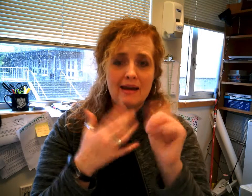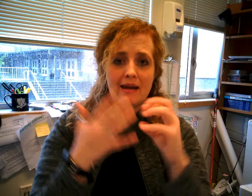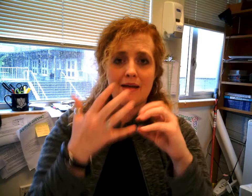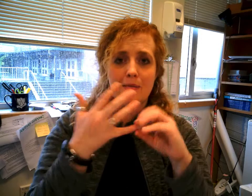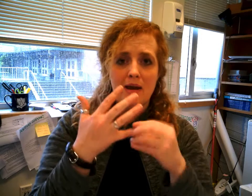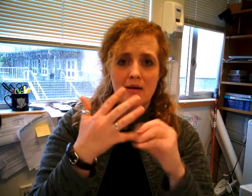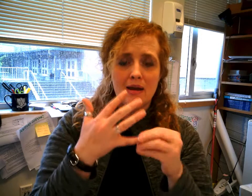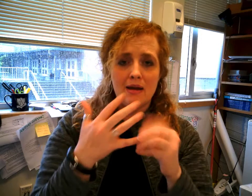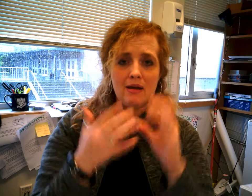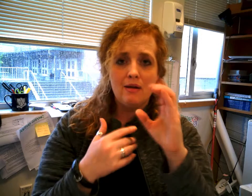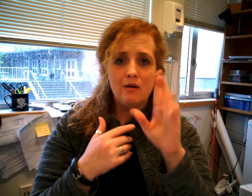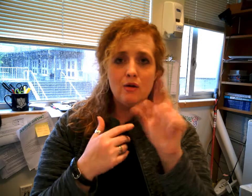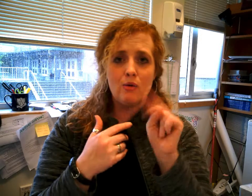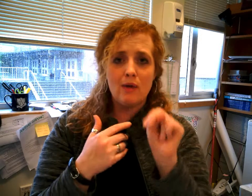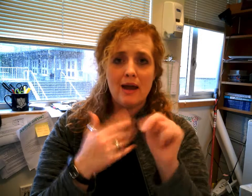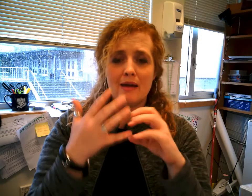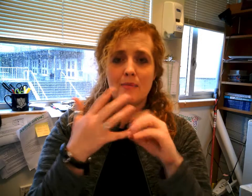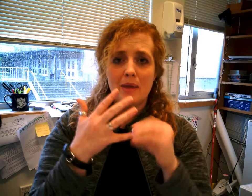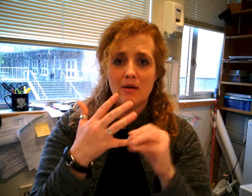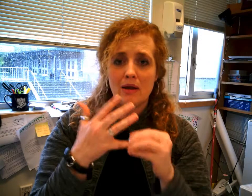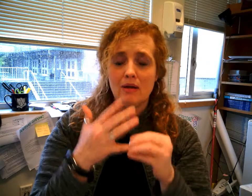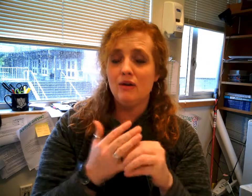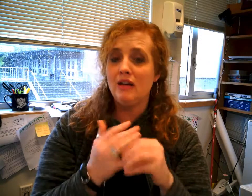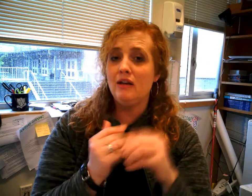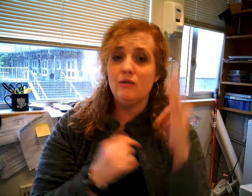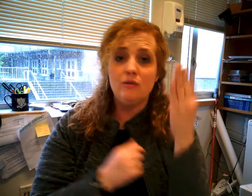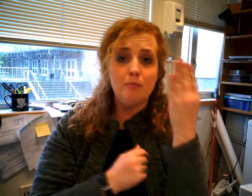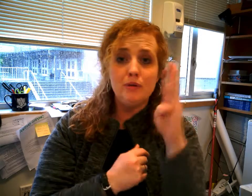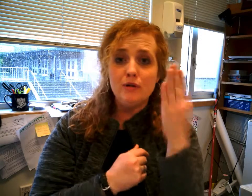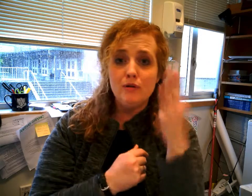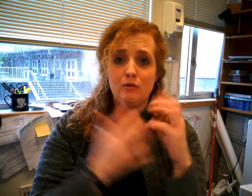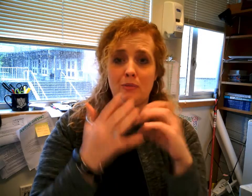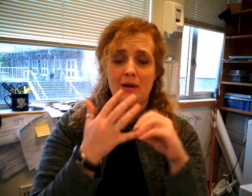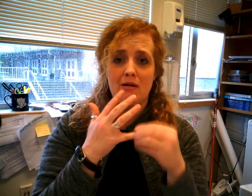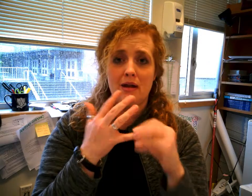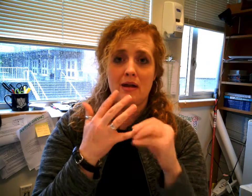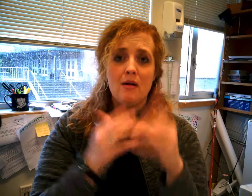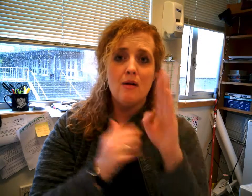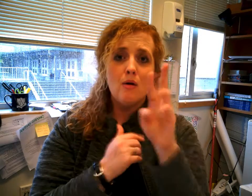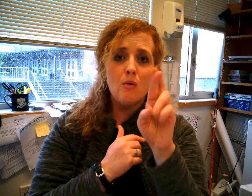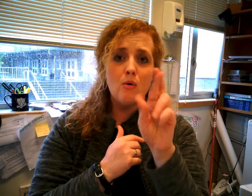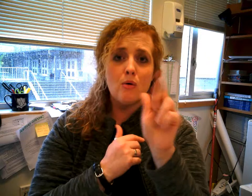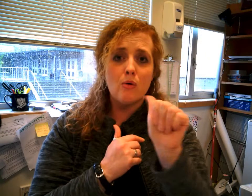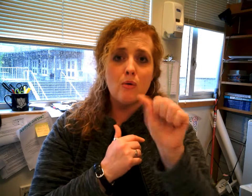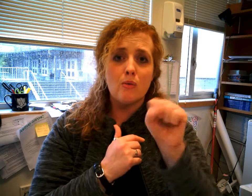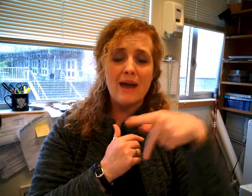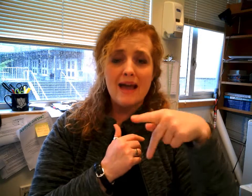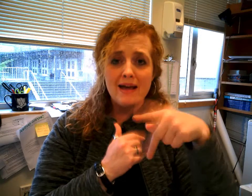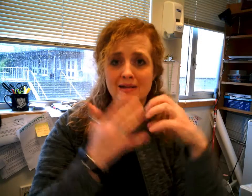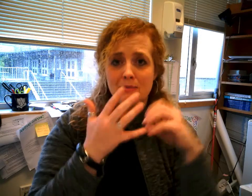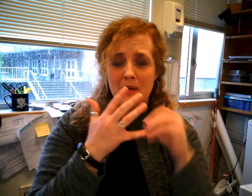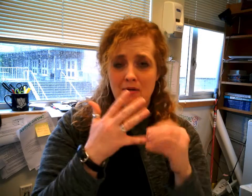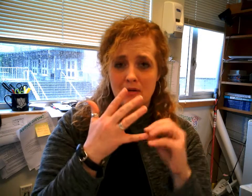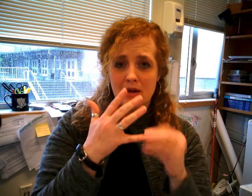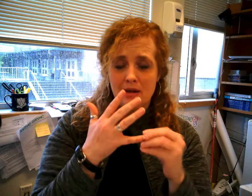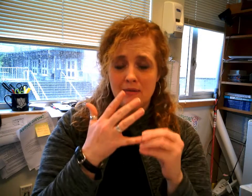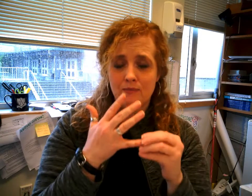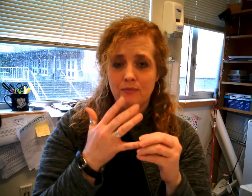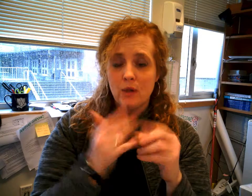C-R-A-N, berry. Cranberry. You can use blueberry or raspberry